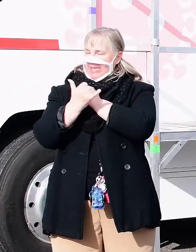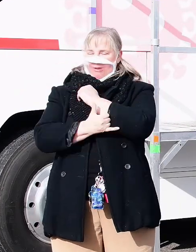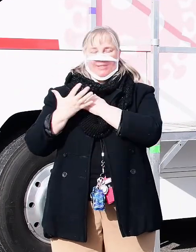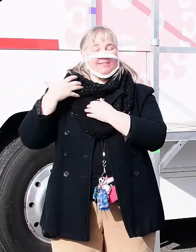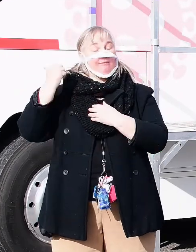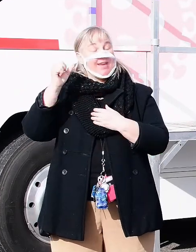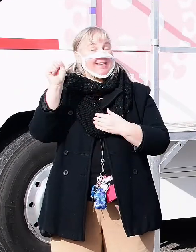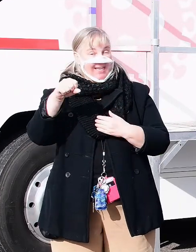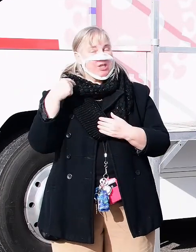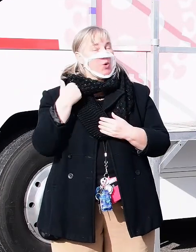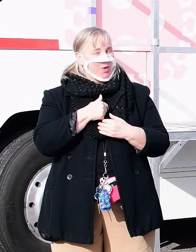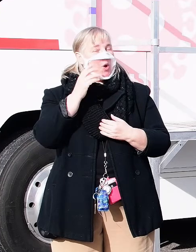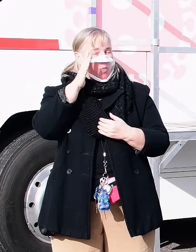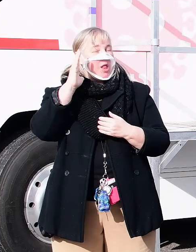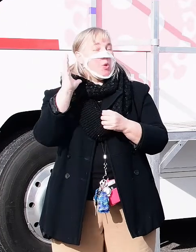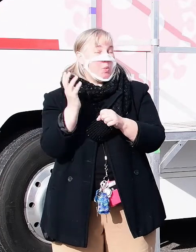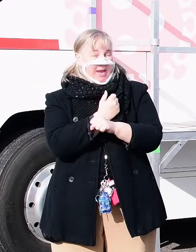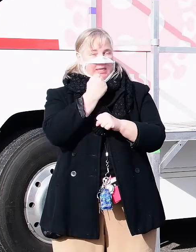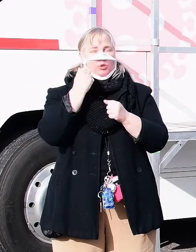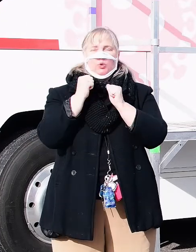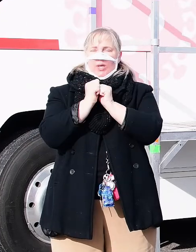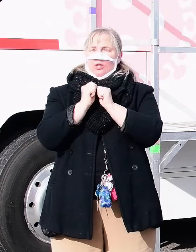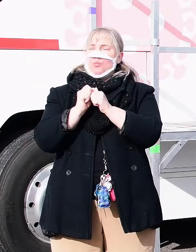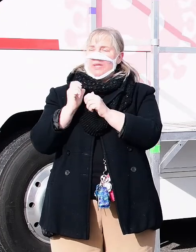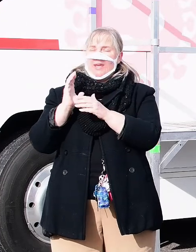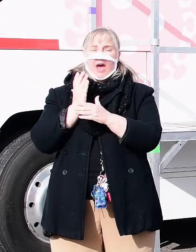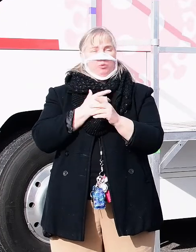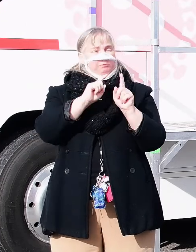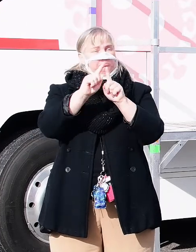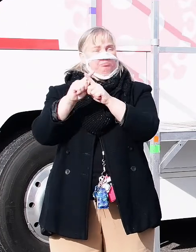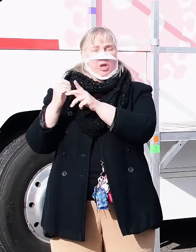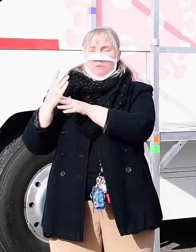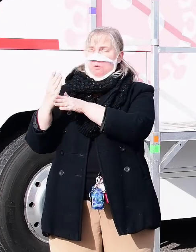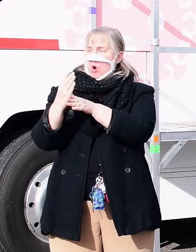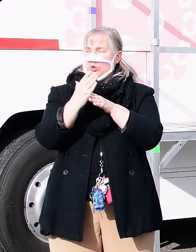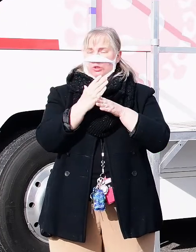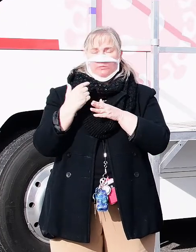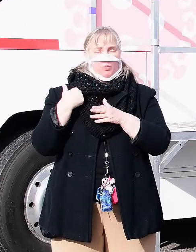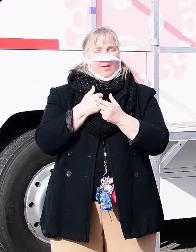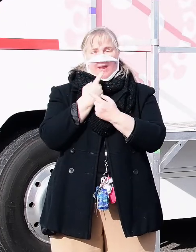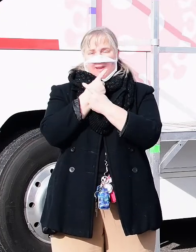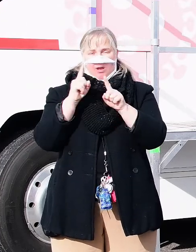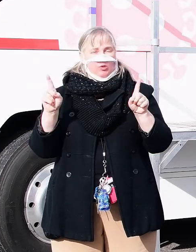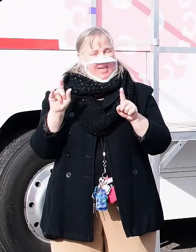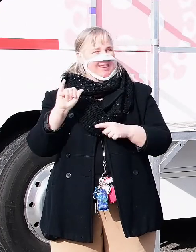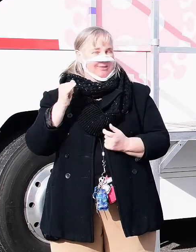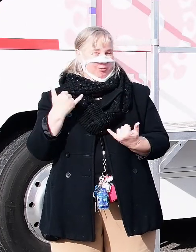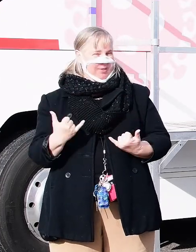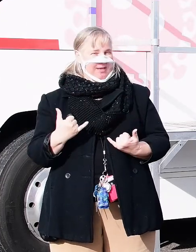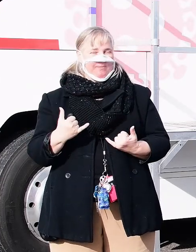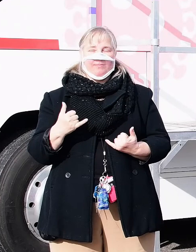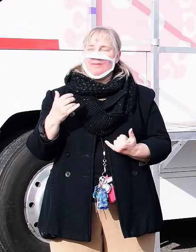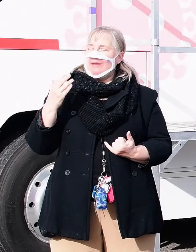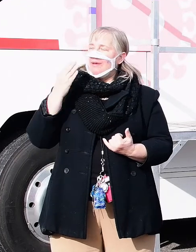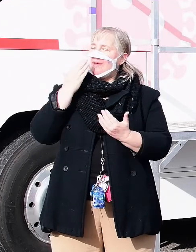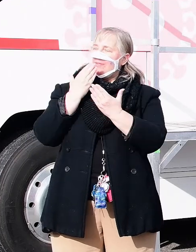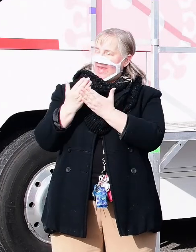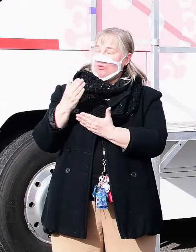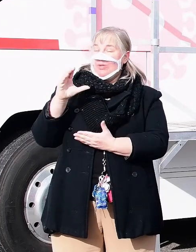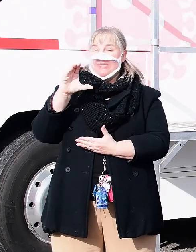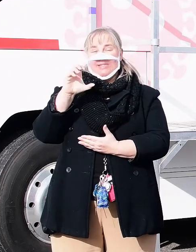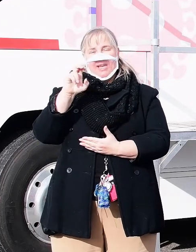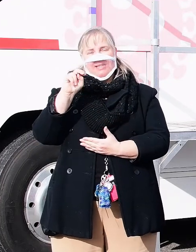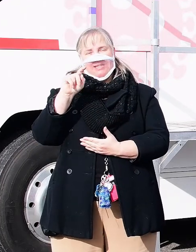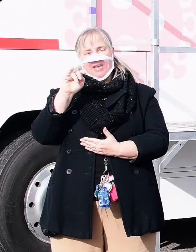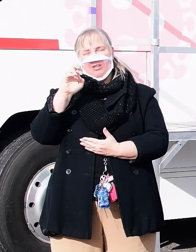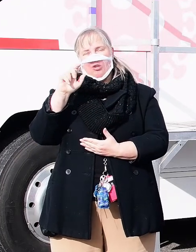yes, we will win together with the partnerships that were being announced, like today. And thank you, Centennial Medical